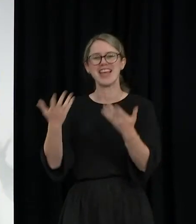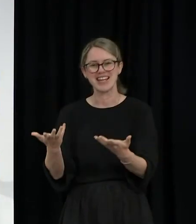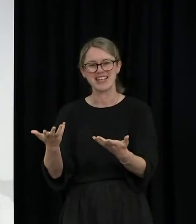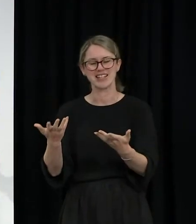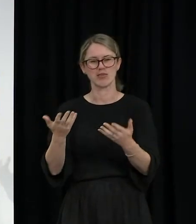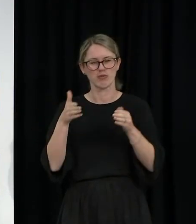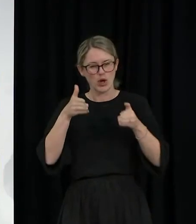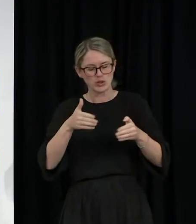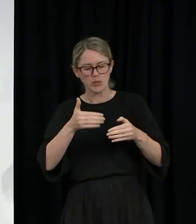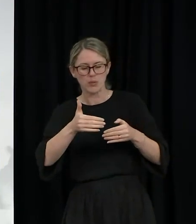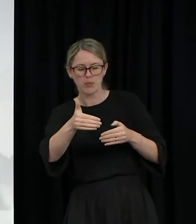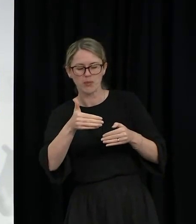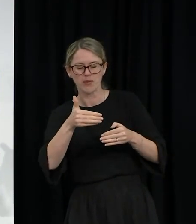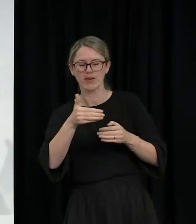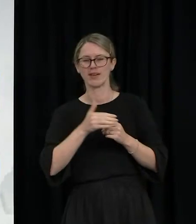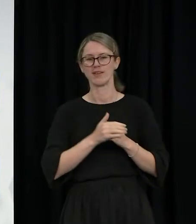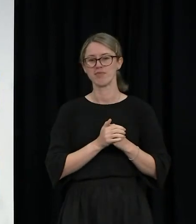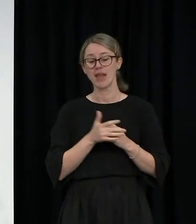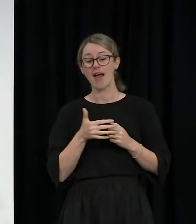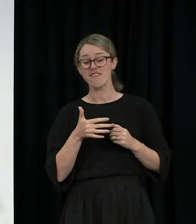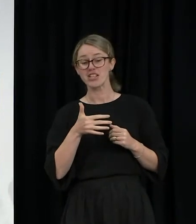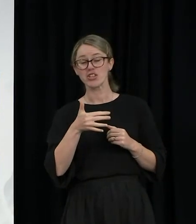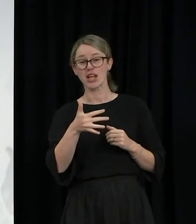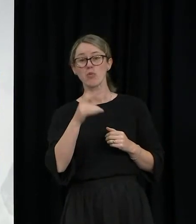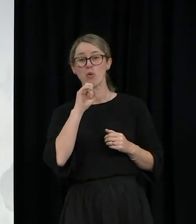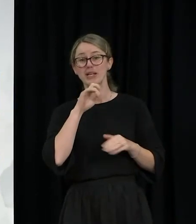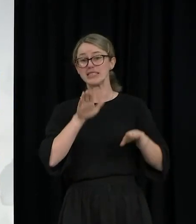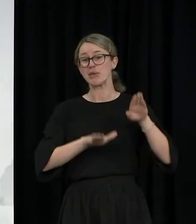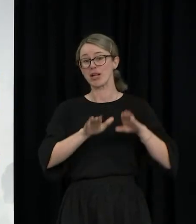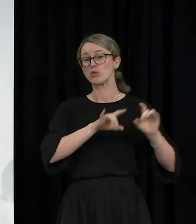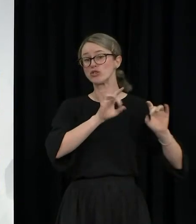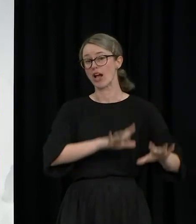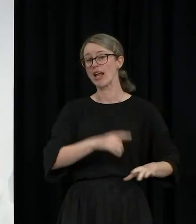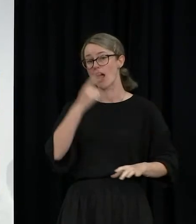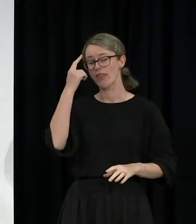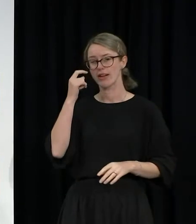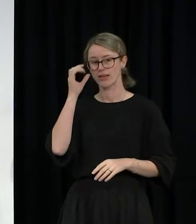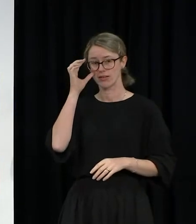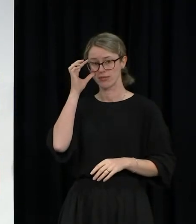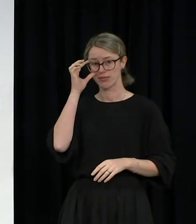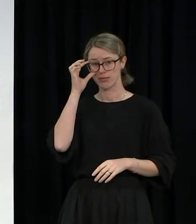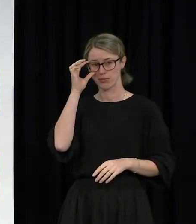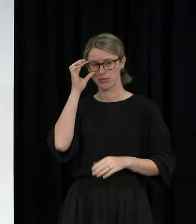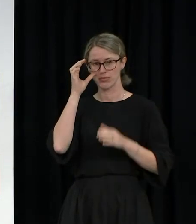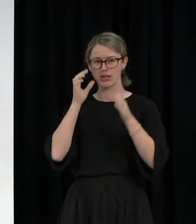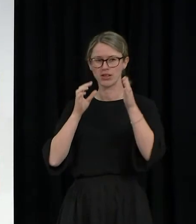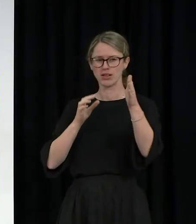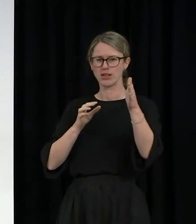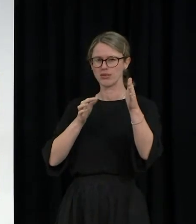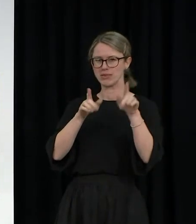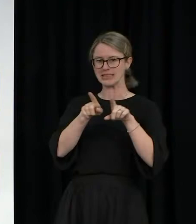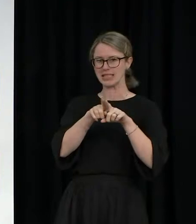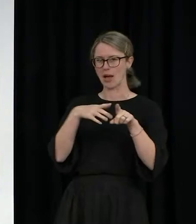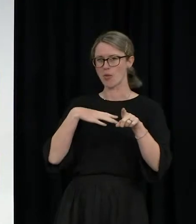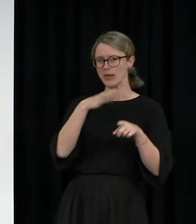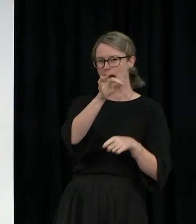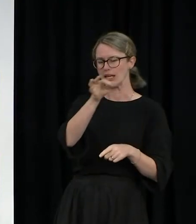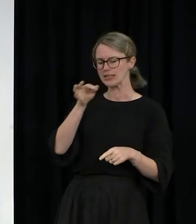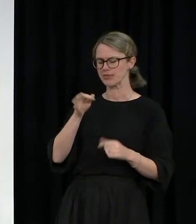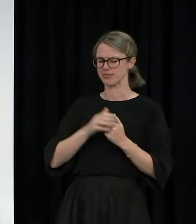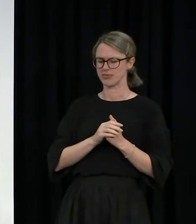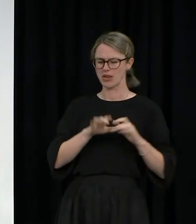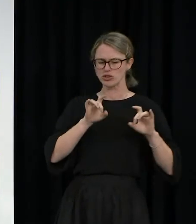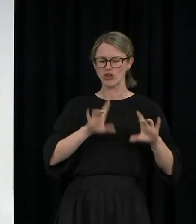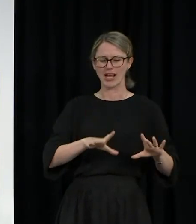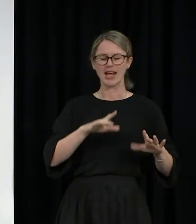area. But eventually I think you'll find that we'll be in quite a similar position. But does them changing how they're